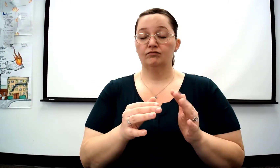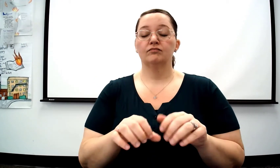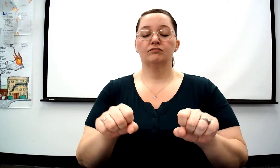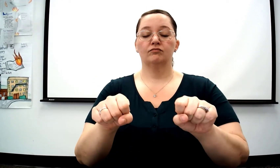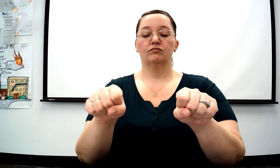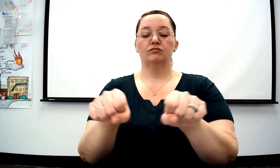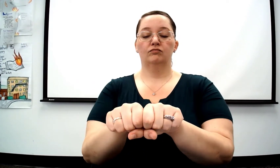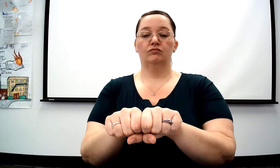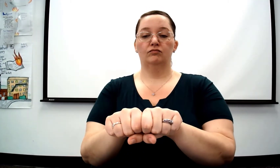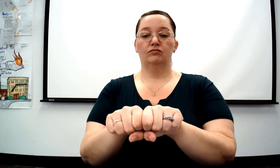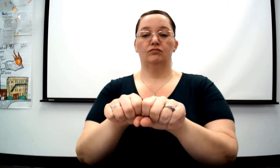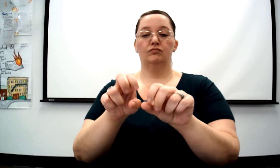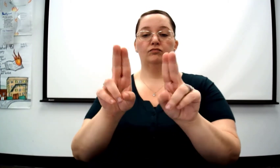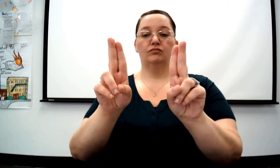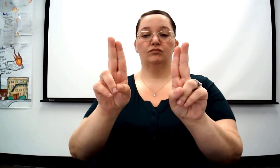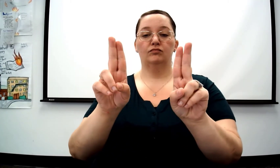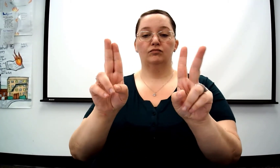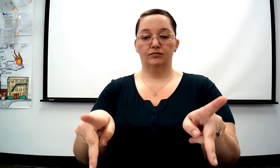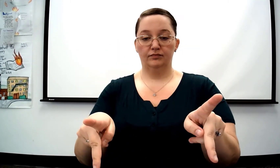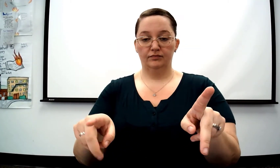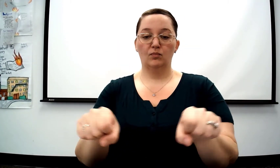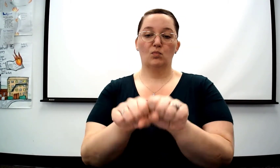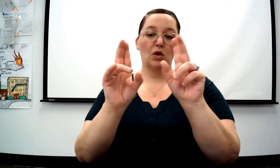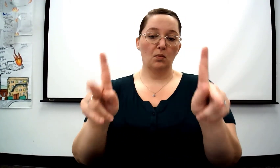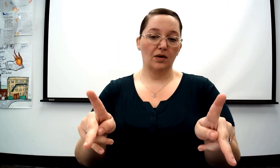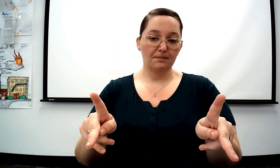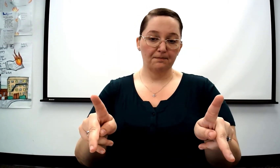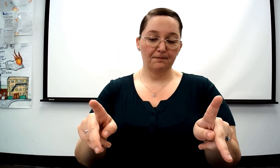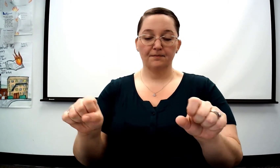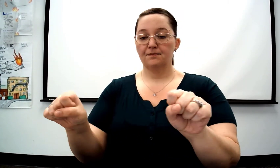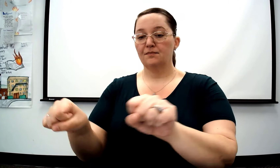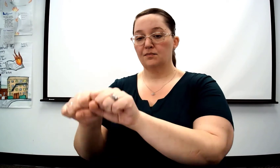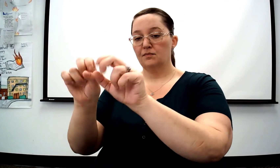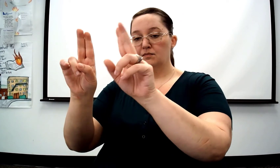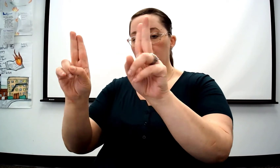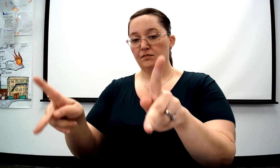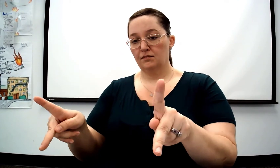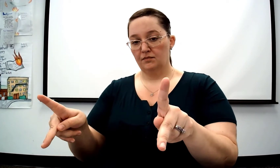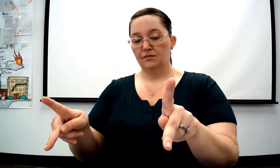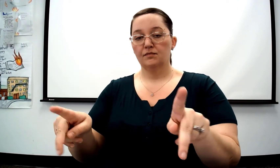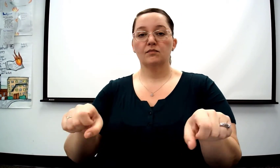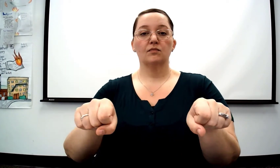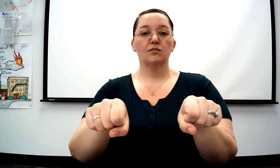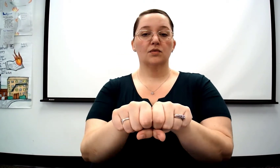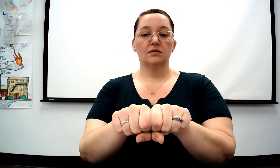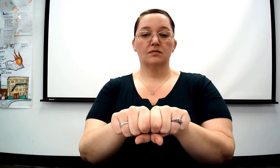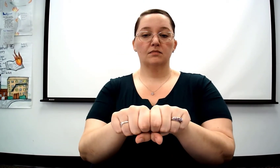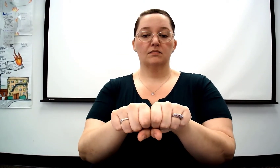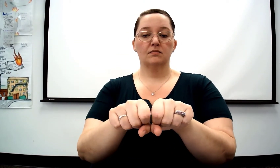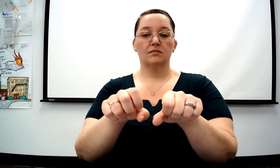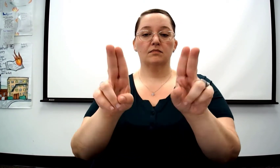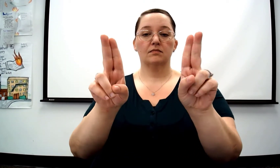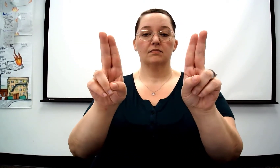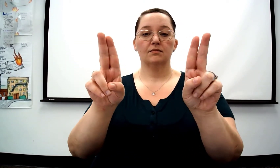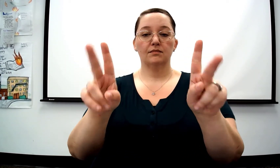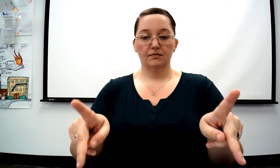movement. You're going to hit two S's together and then go U-P. Break